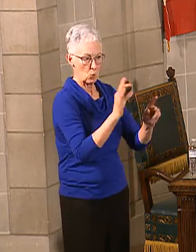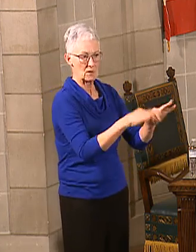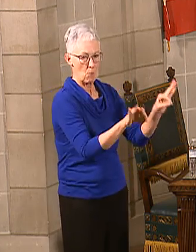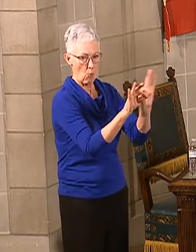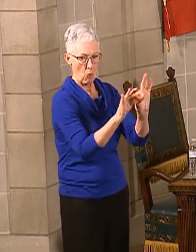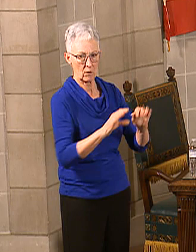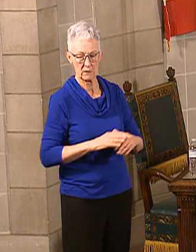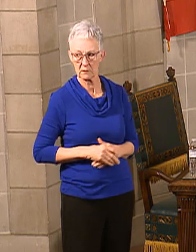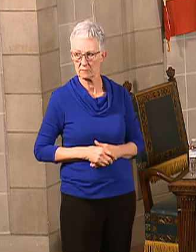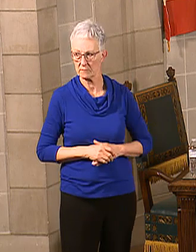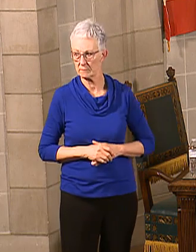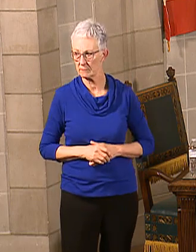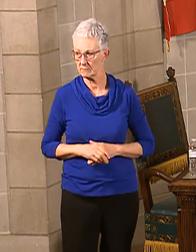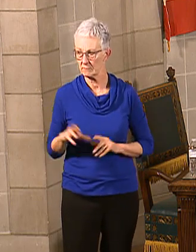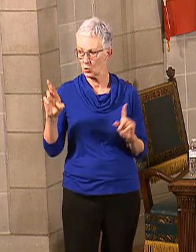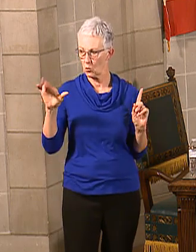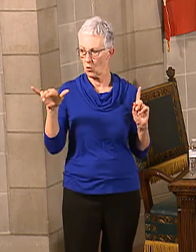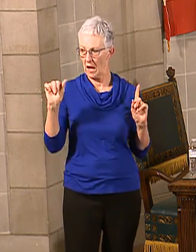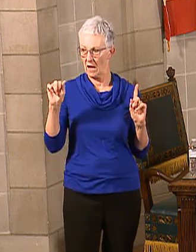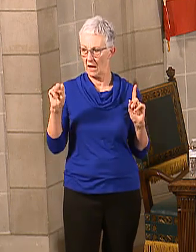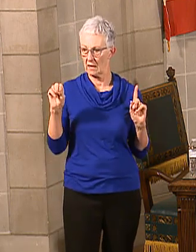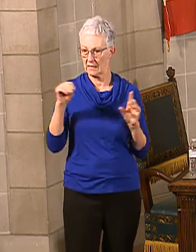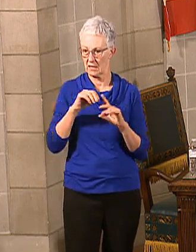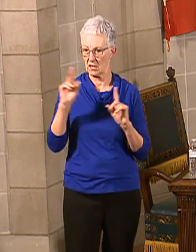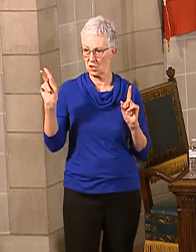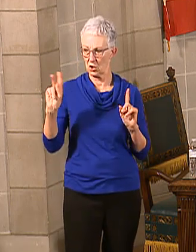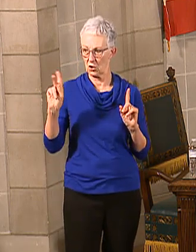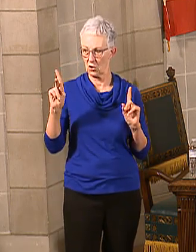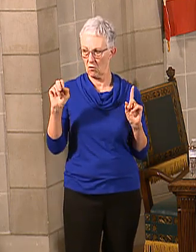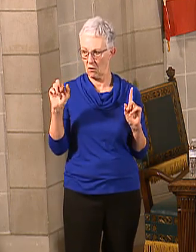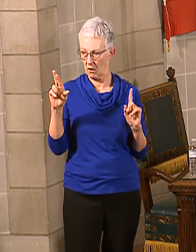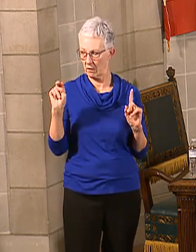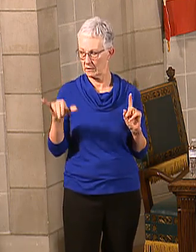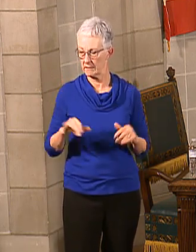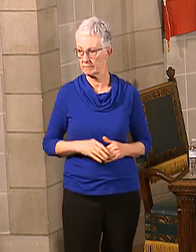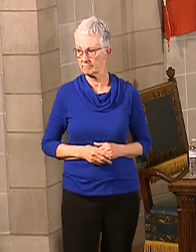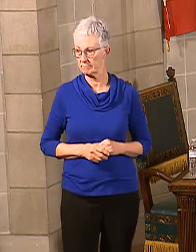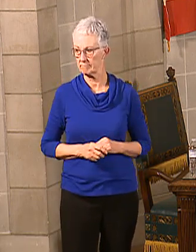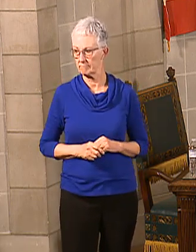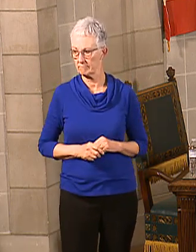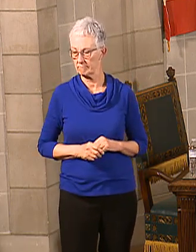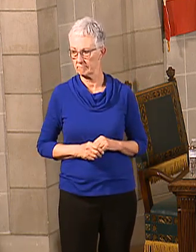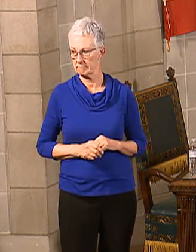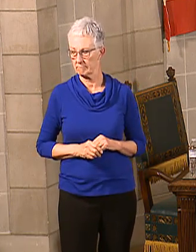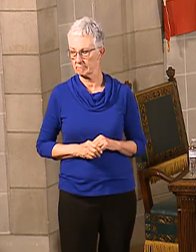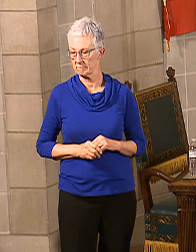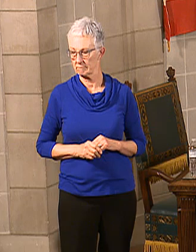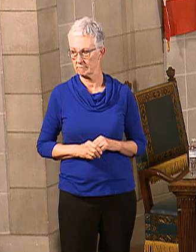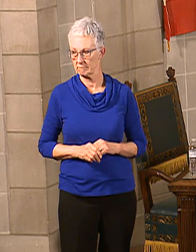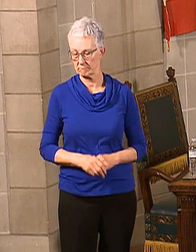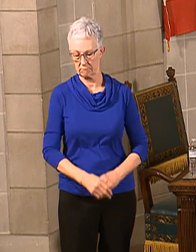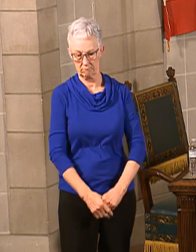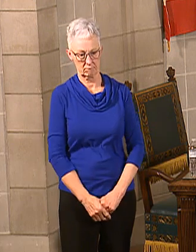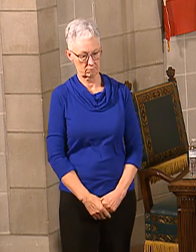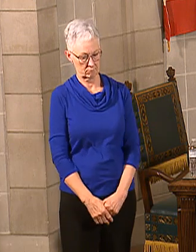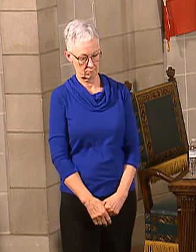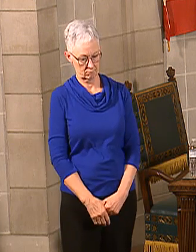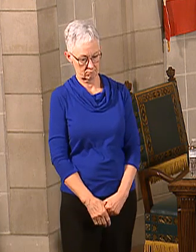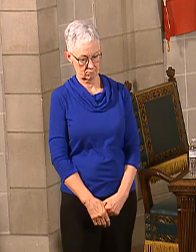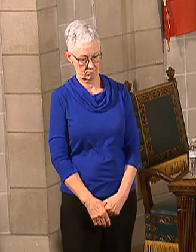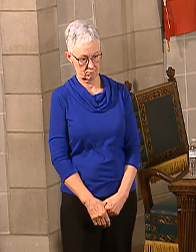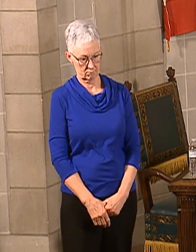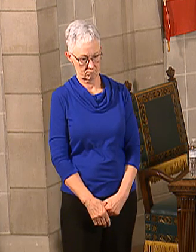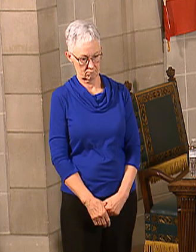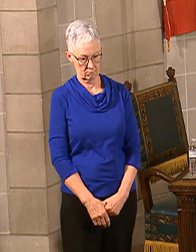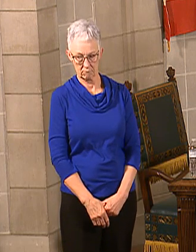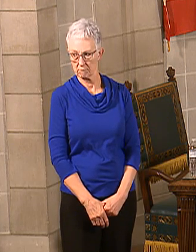Kearney. So Ryan from KGFW and Kearney. He wants to know if the governor, asked the governor when it has to come